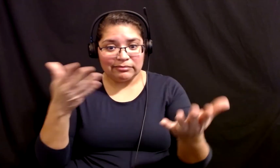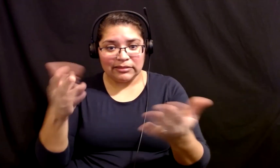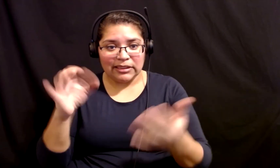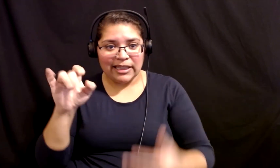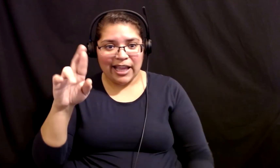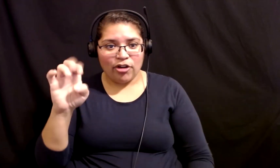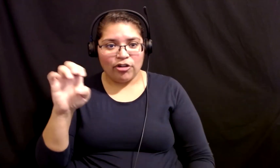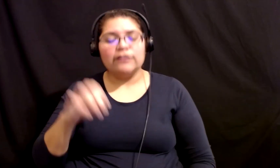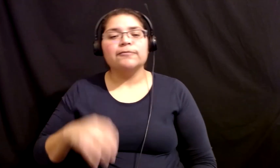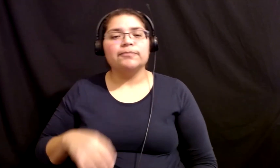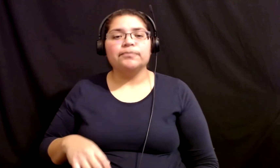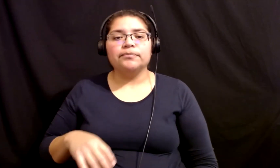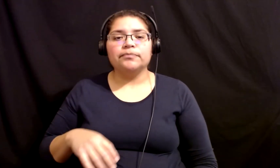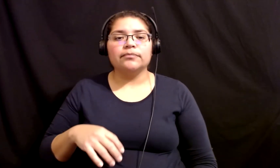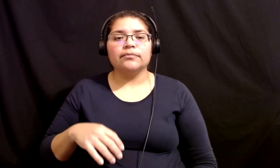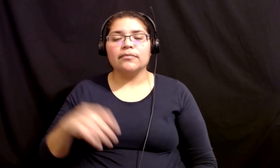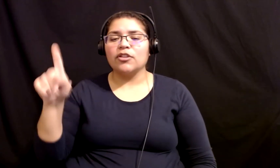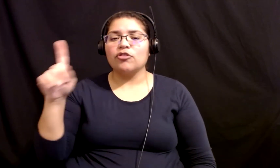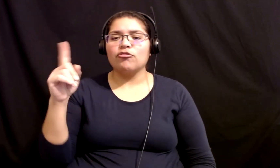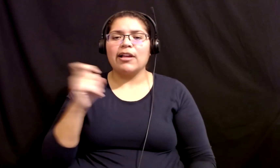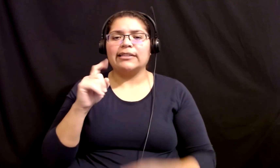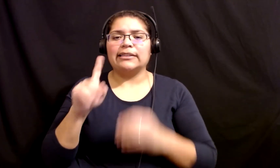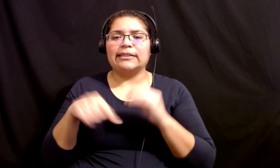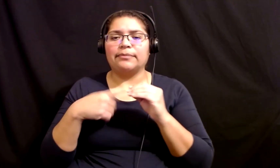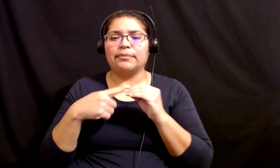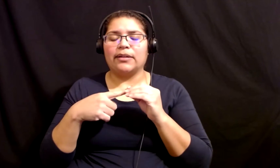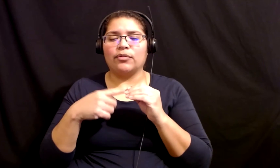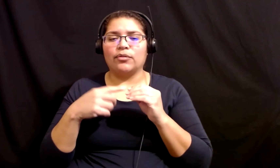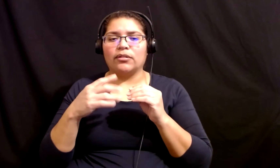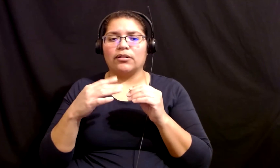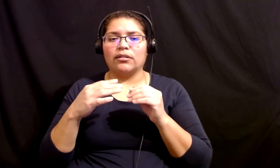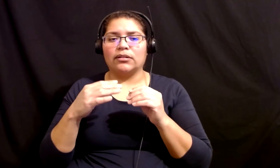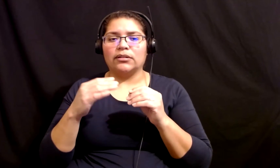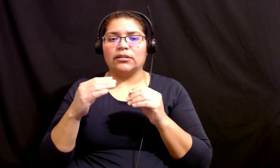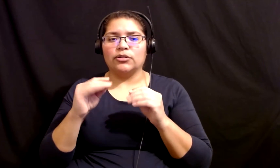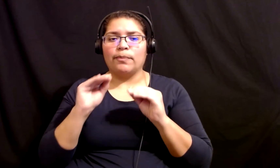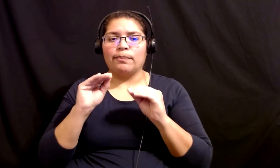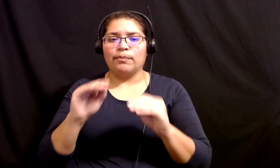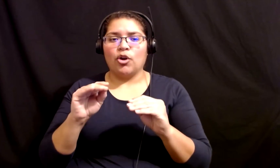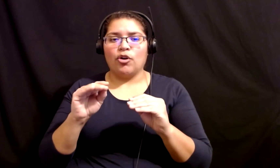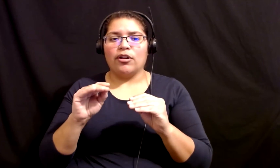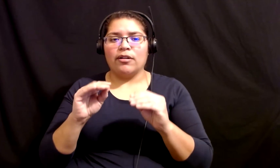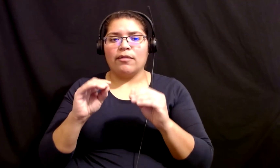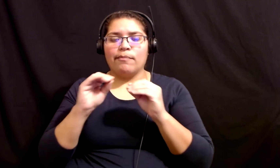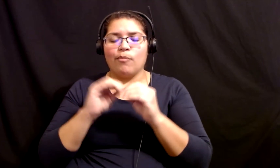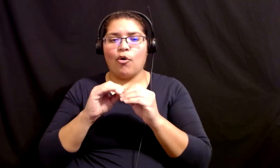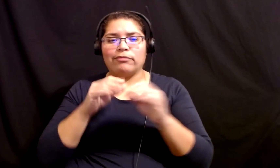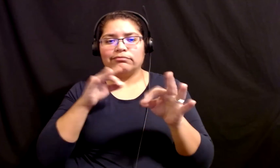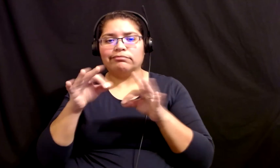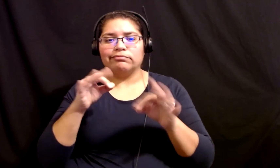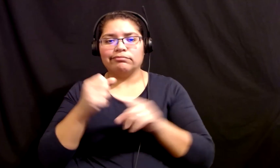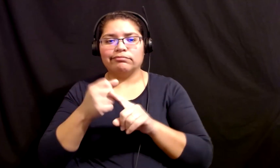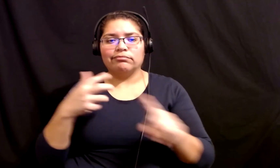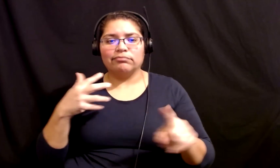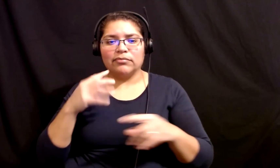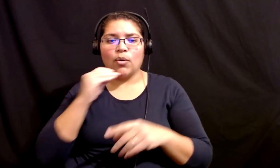Well, so you were asking to put some flesh on the bones about home ownership in addition to